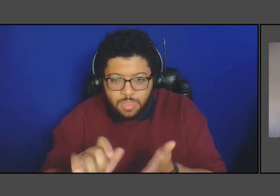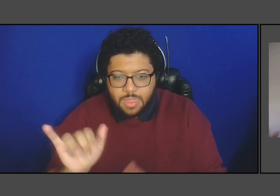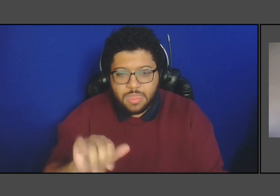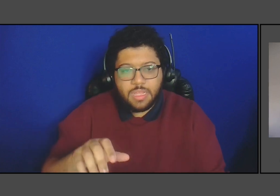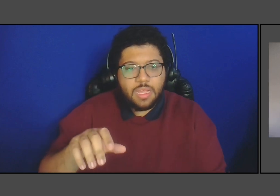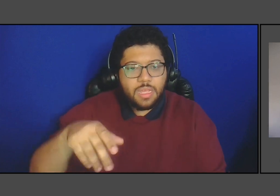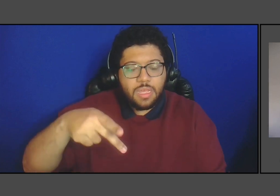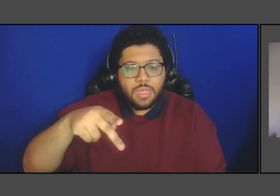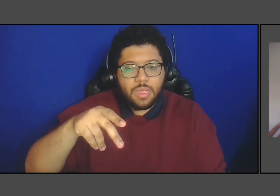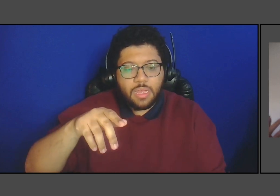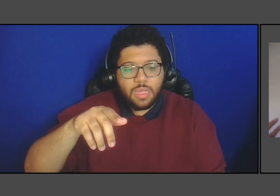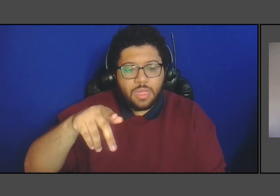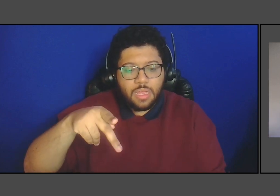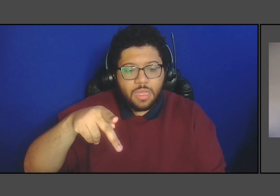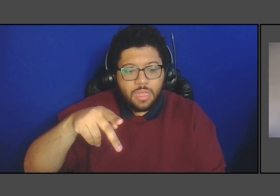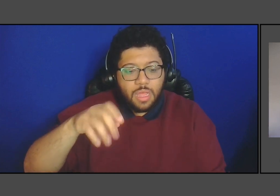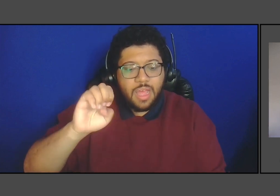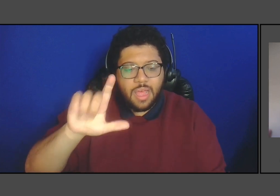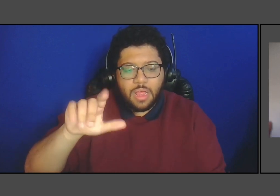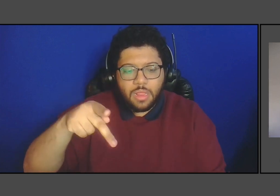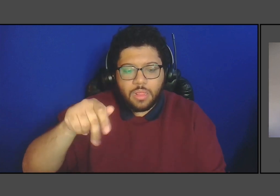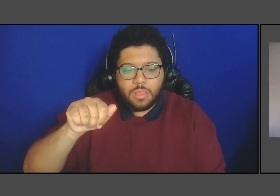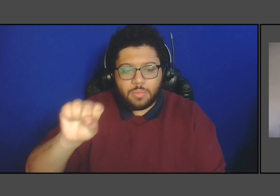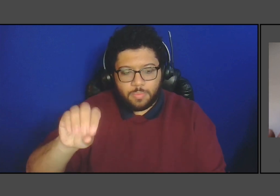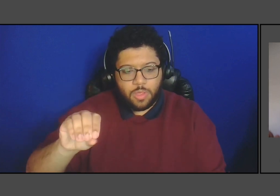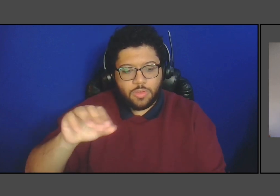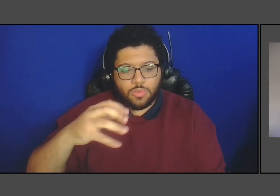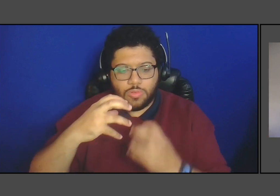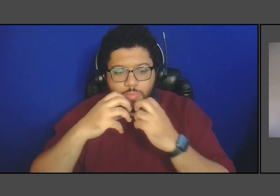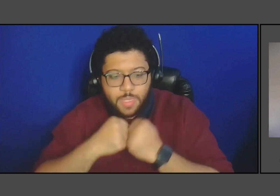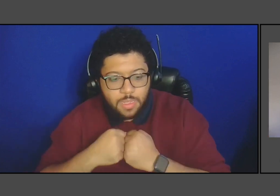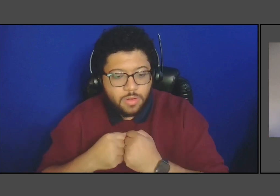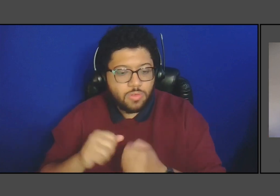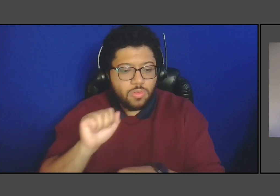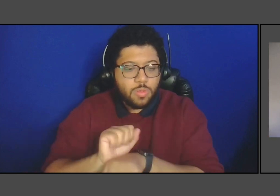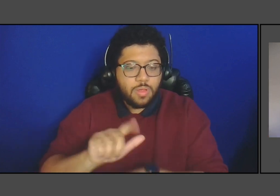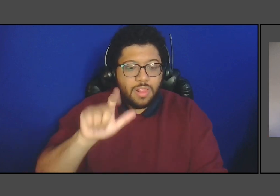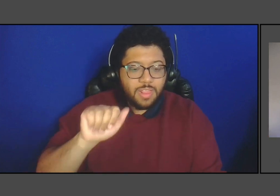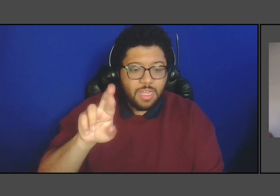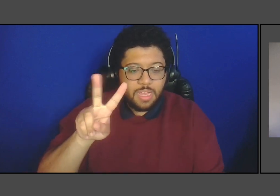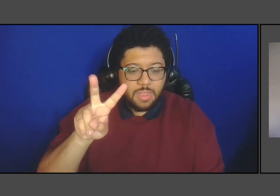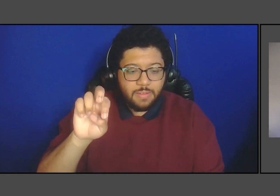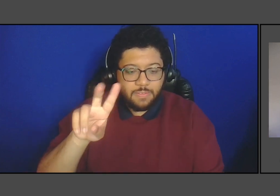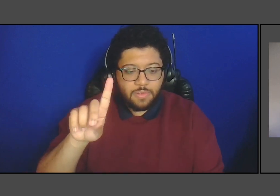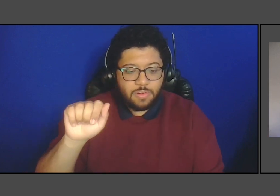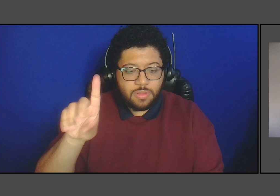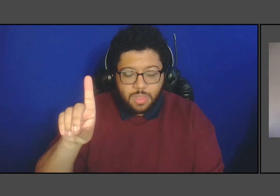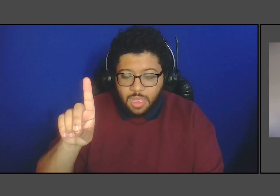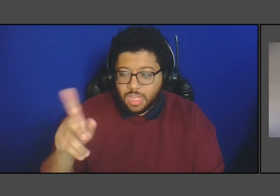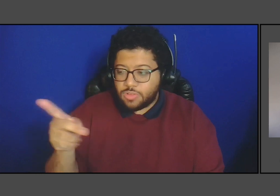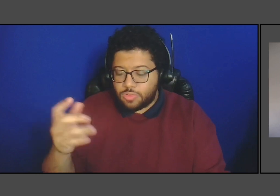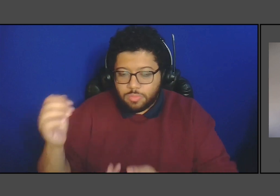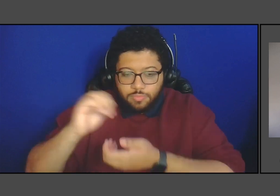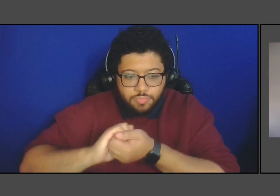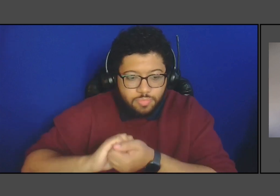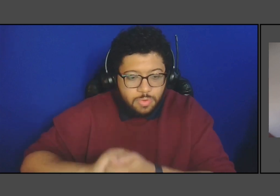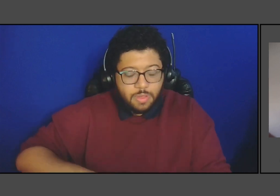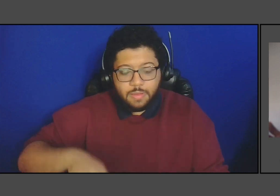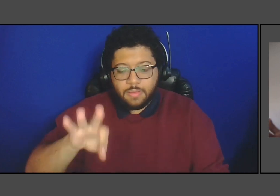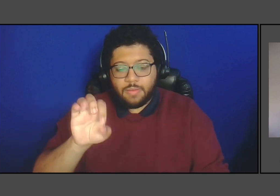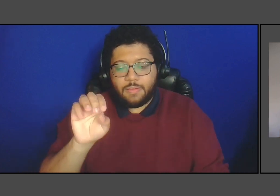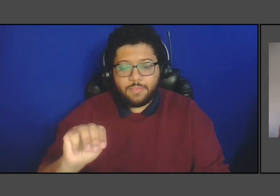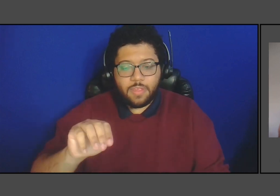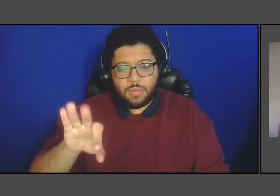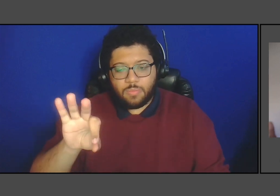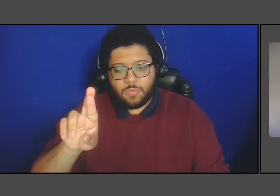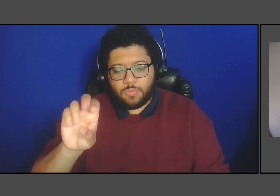with La Verdad newspaper in Juarez. They're collaborating. There's Fem Frontera in El Paso that's